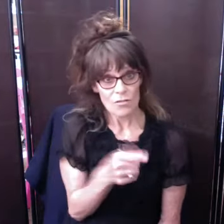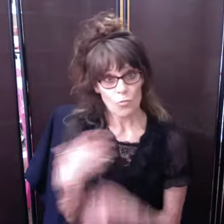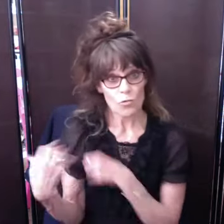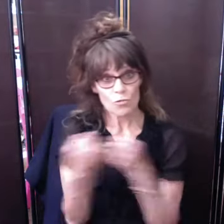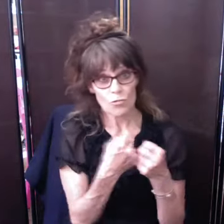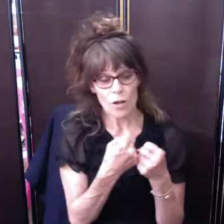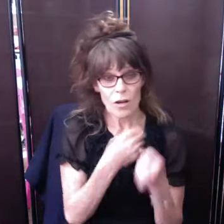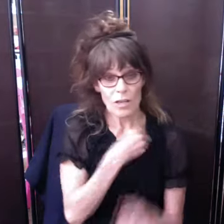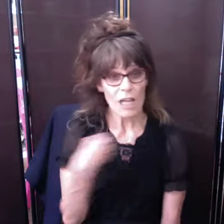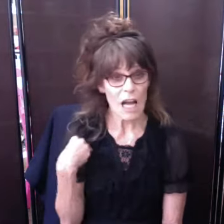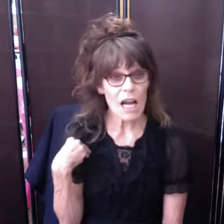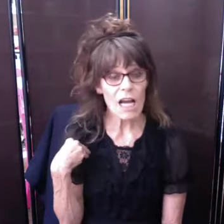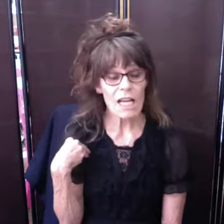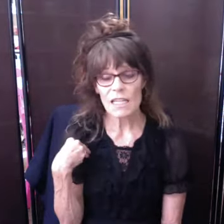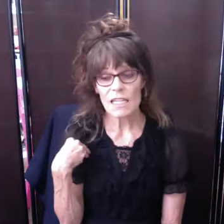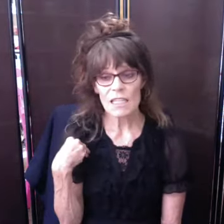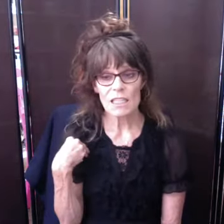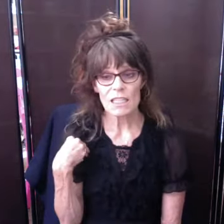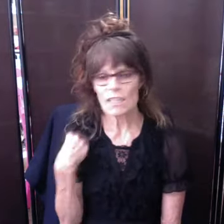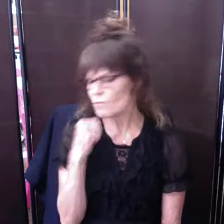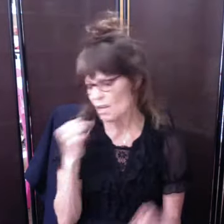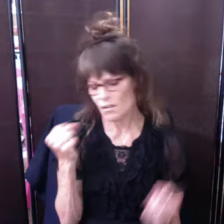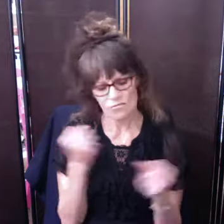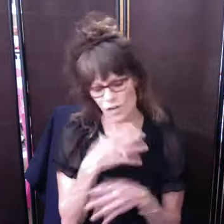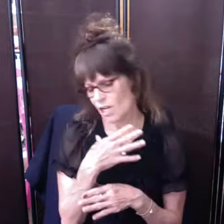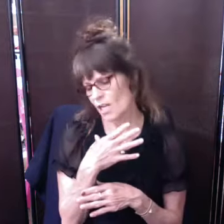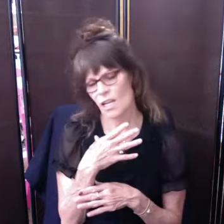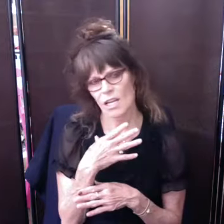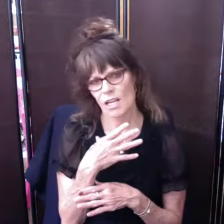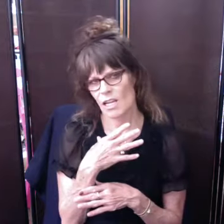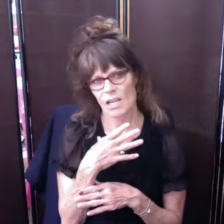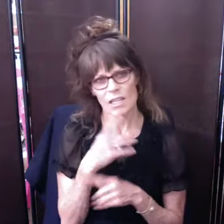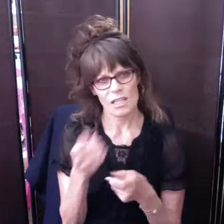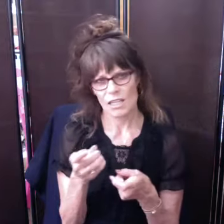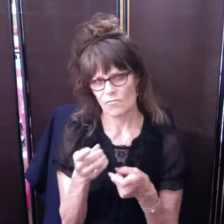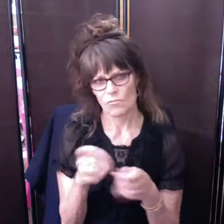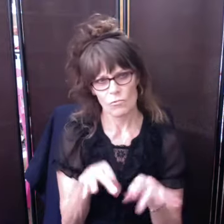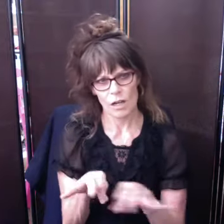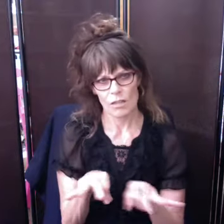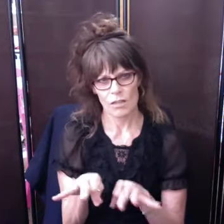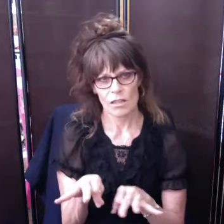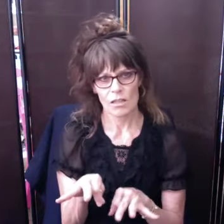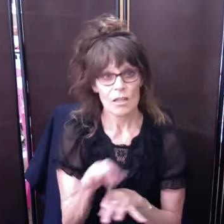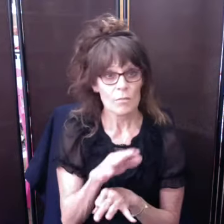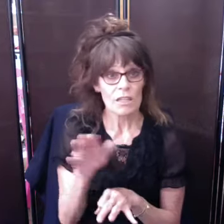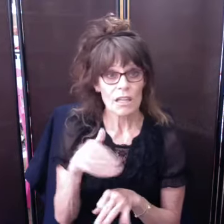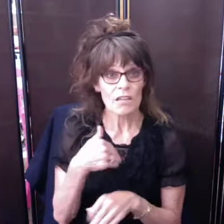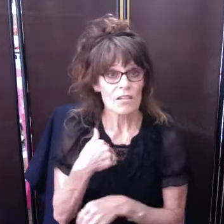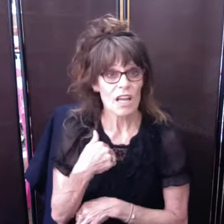been guys that certainly were not afraid to give you direction. But I've never had a finger in my chest, not one single time, but I've